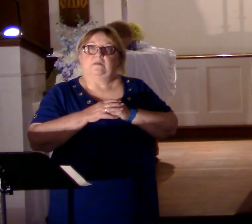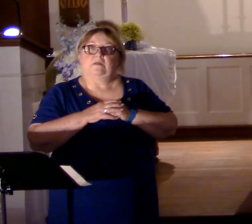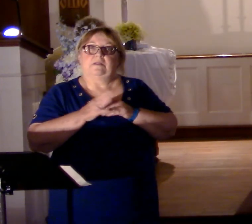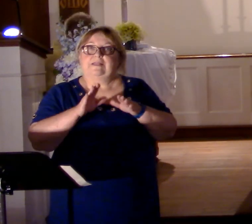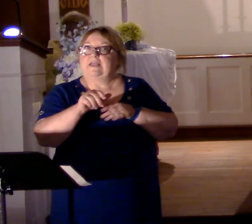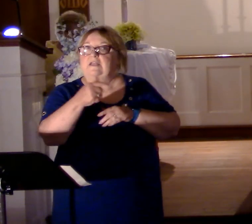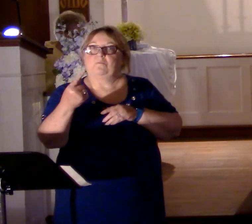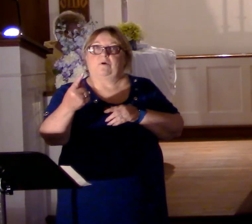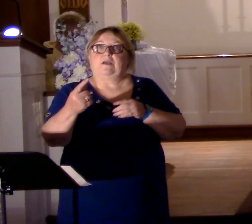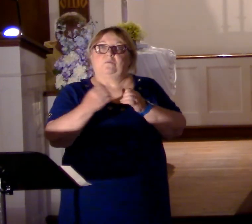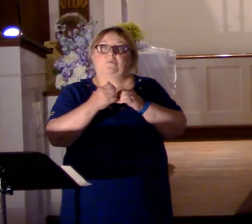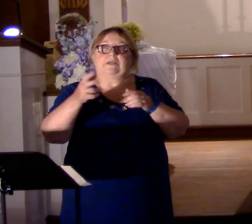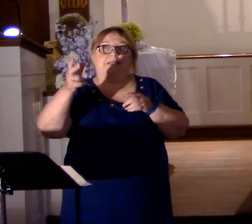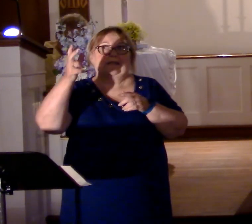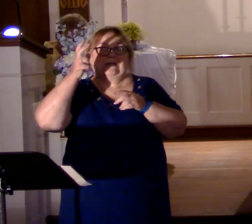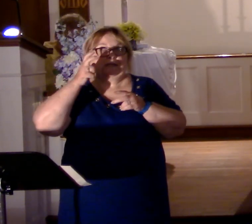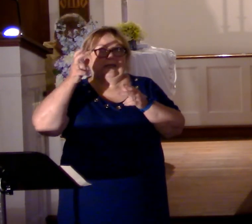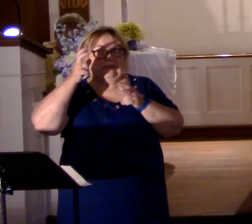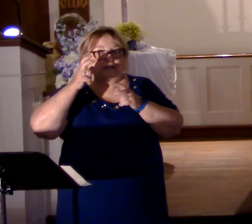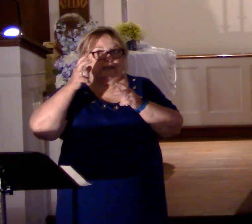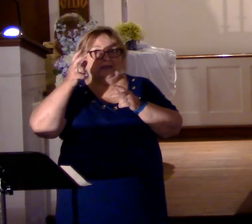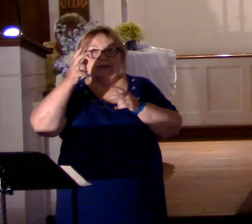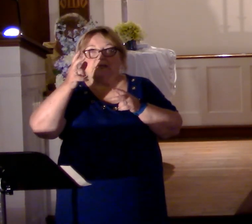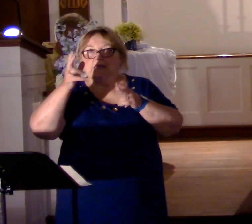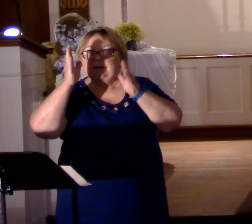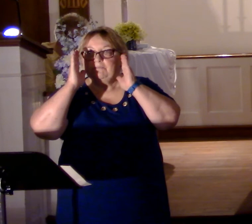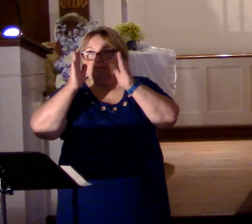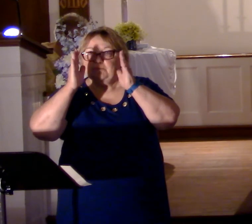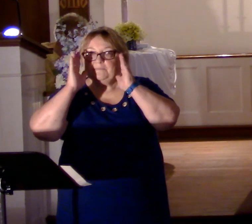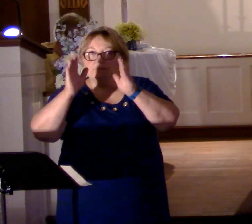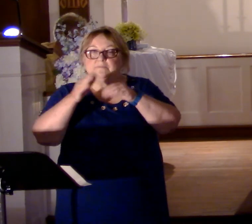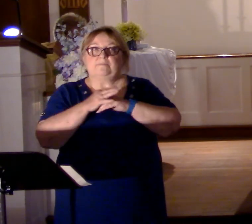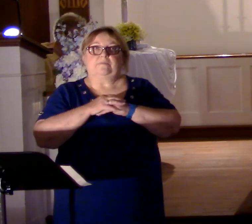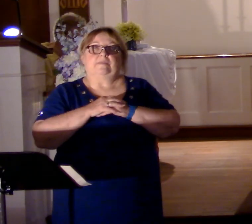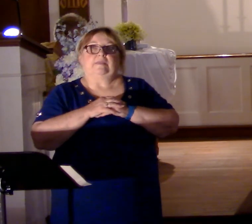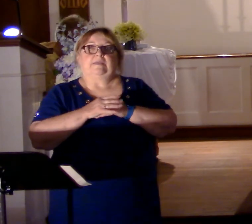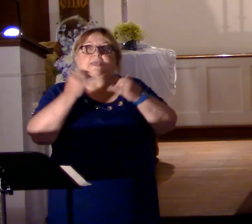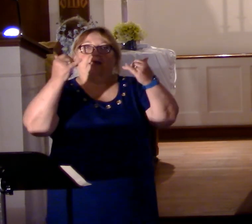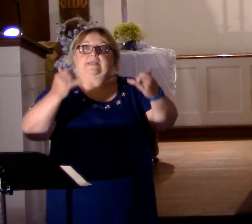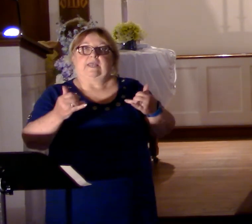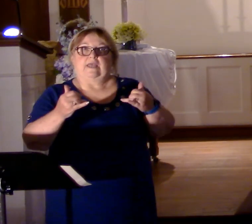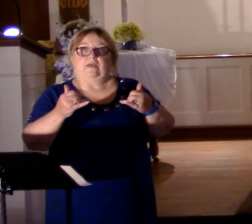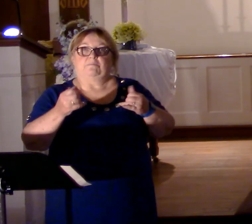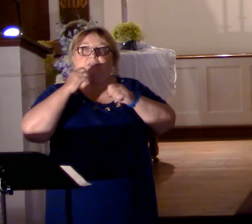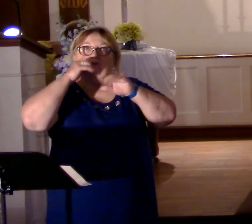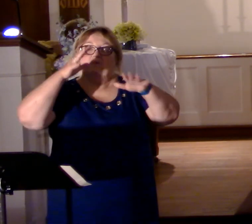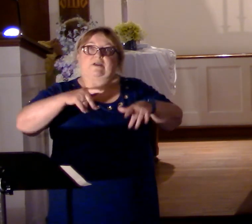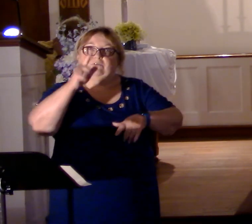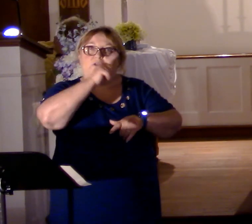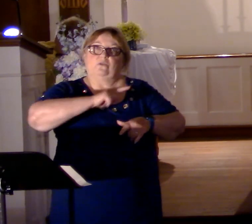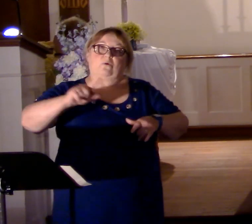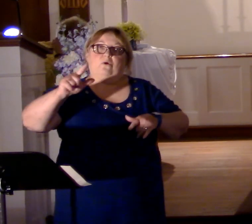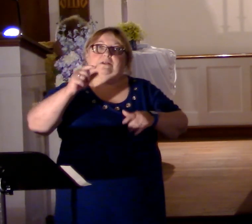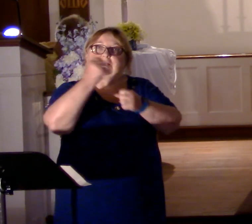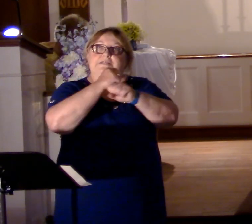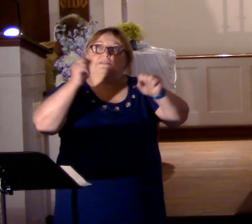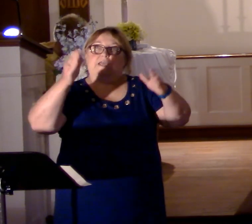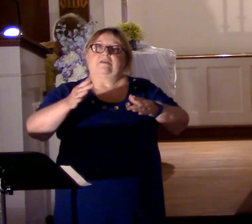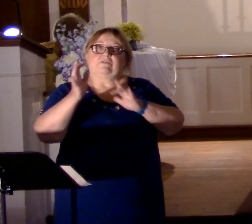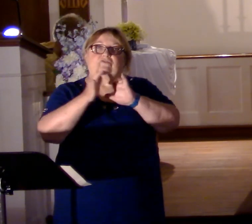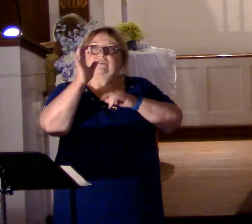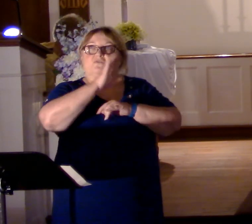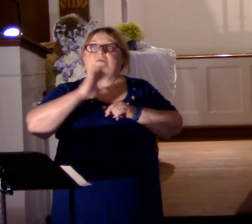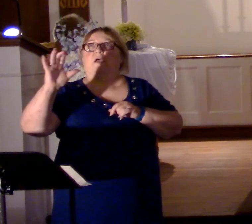Let anyone with ears listen. And now may the grace of our Lord and Savior